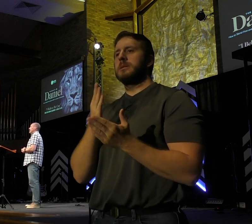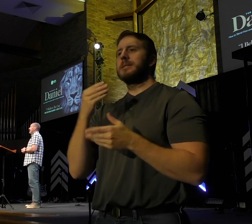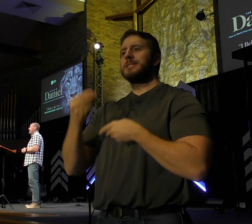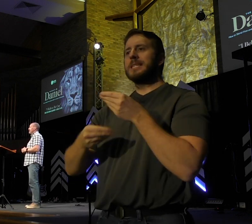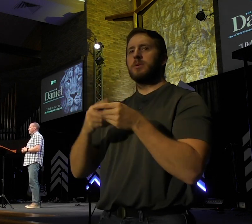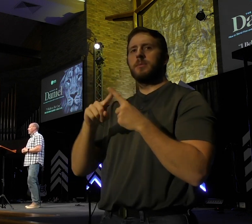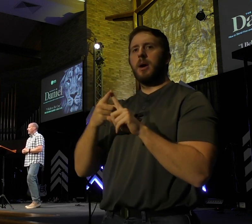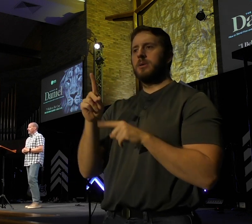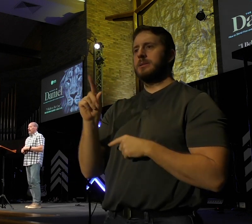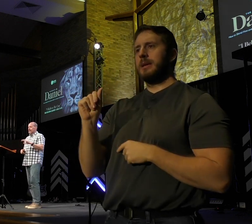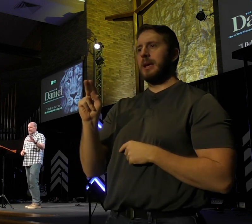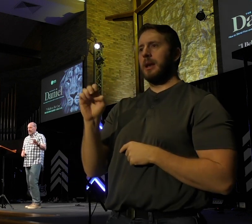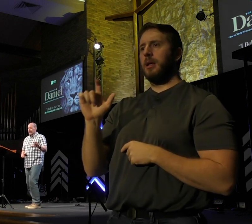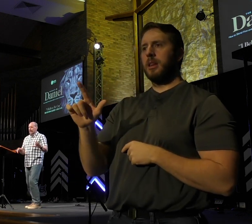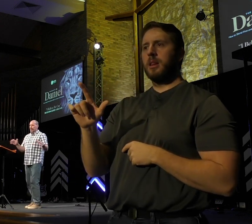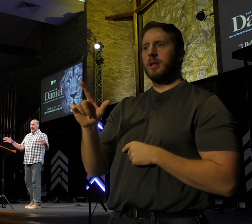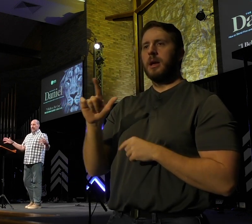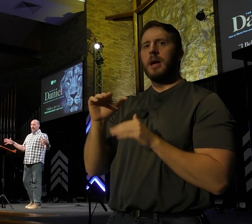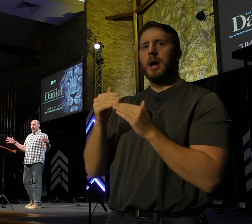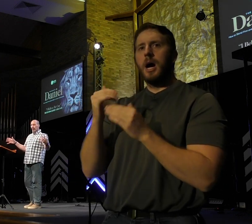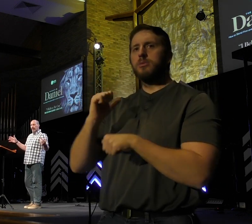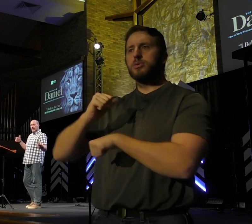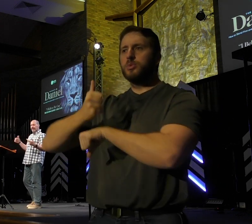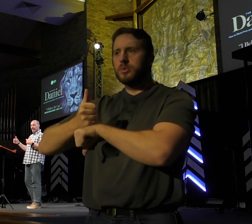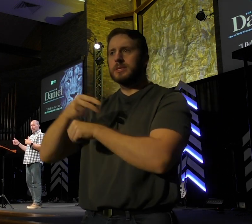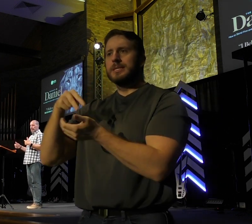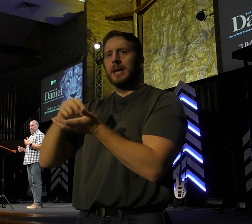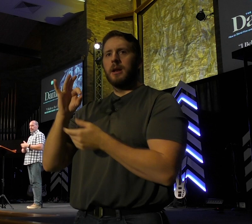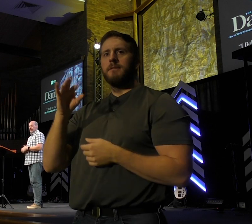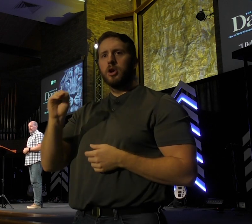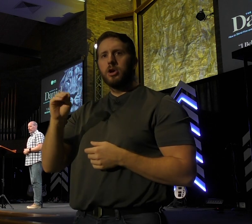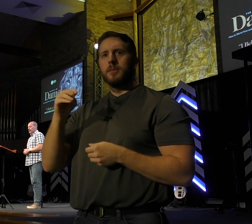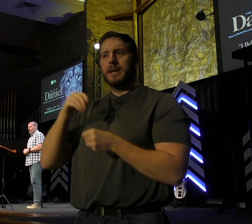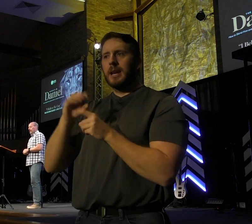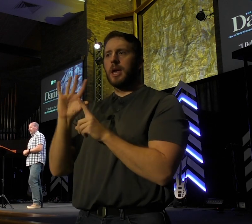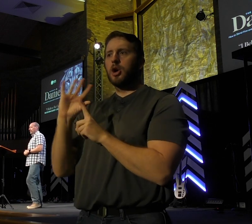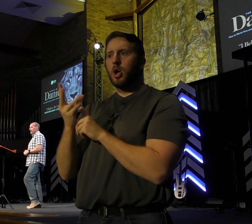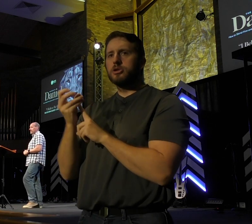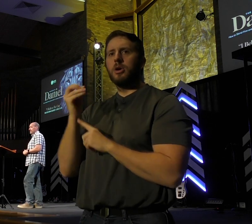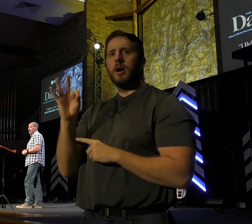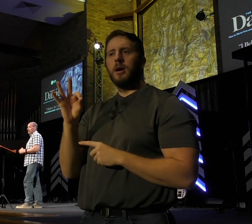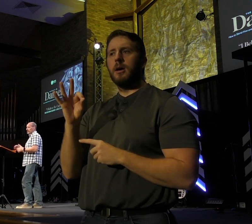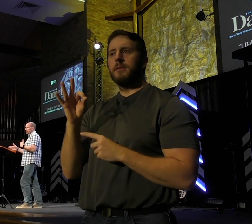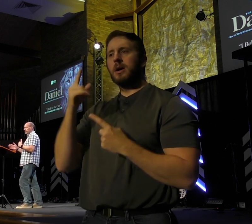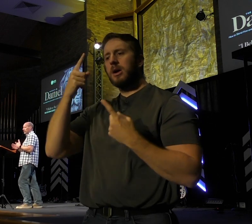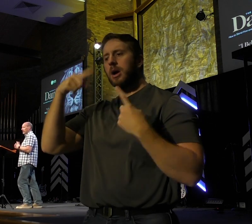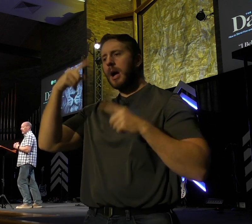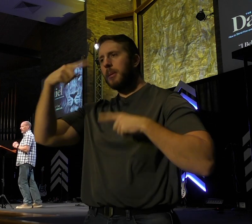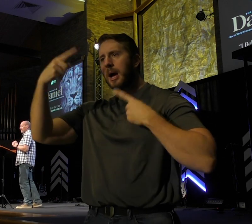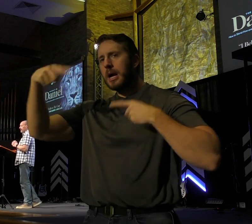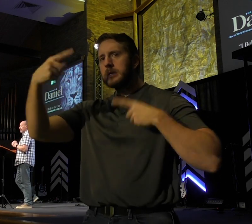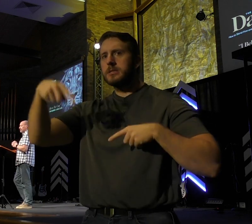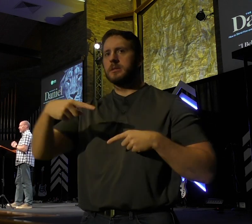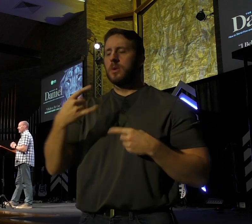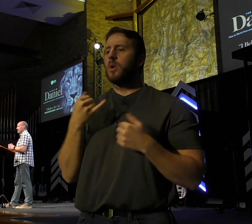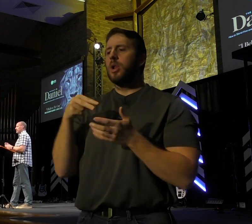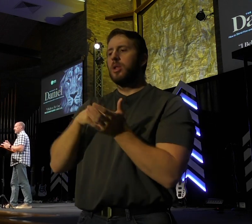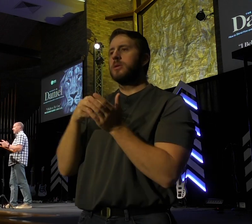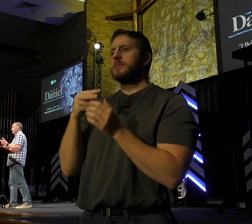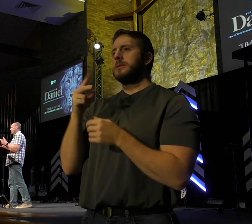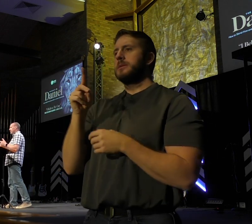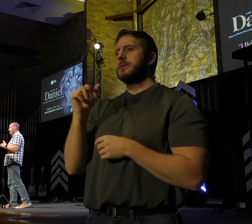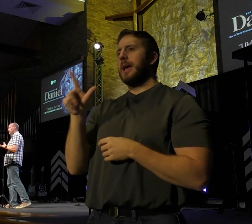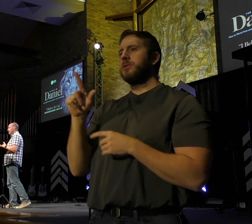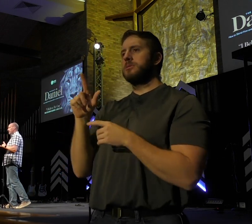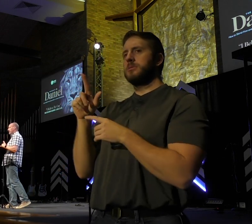on the book of Daniel, how to stand firm, how to love well in a culture of compromise. And today we're actually going to be looking at Daniel's